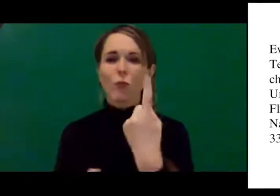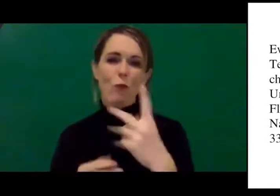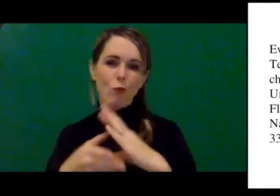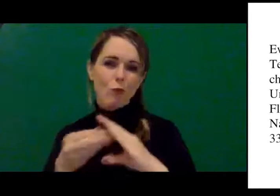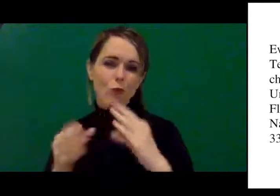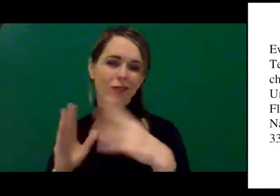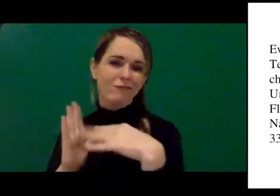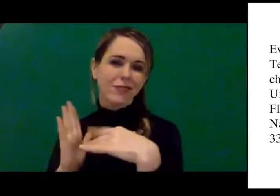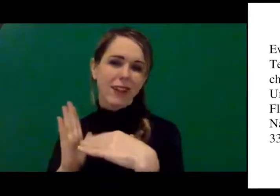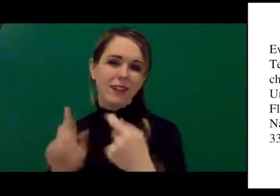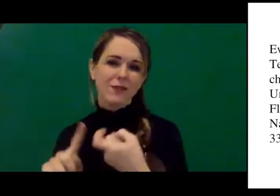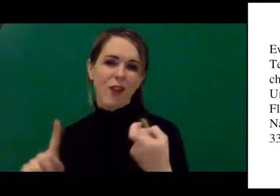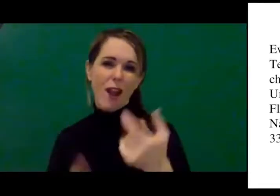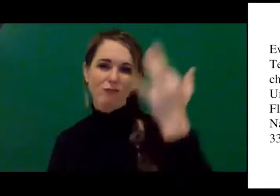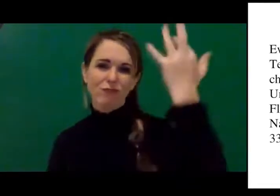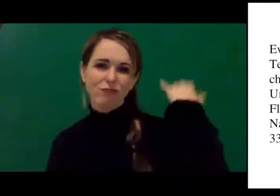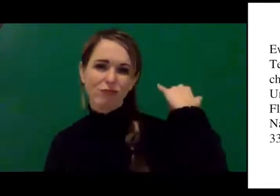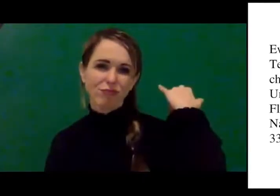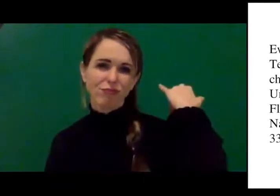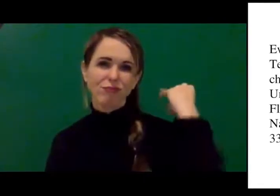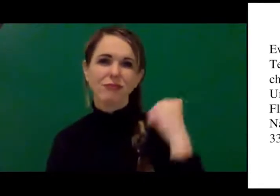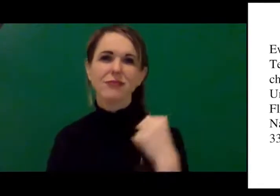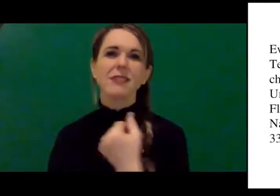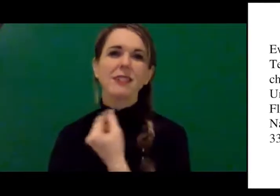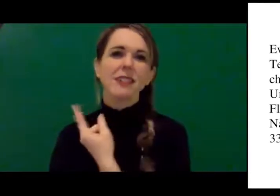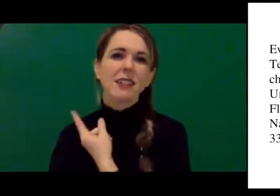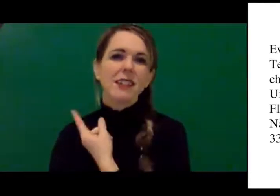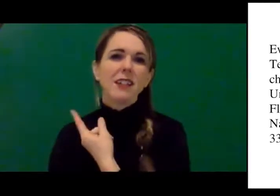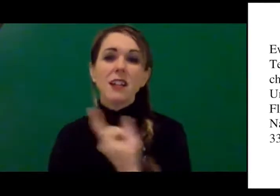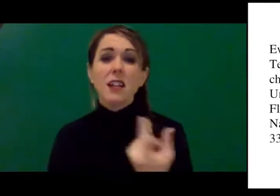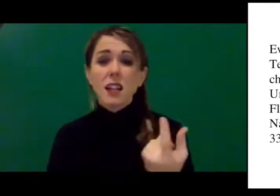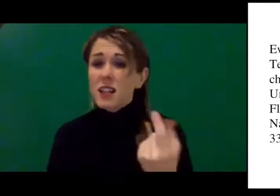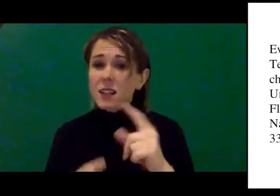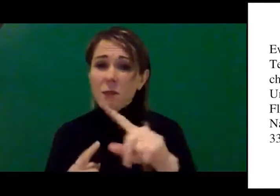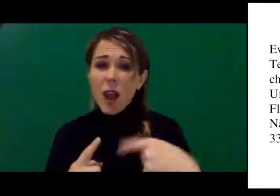This is one page from a storybook way back.